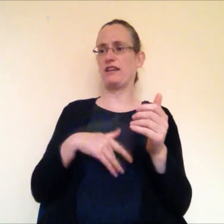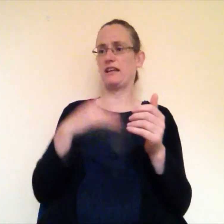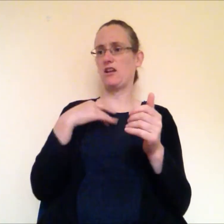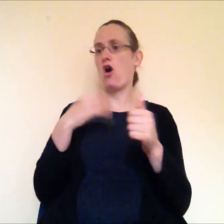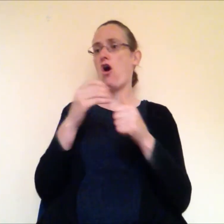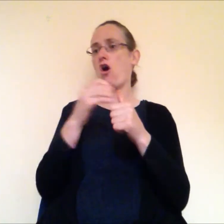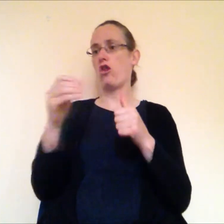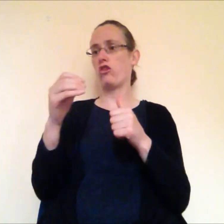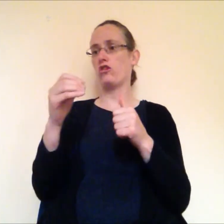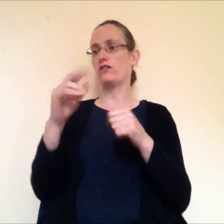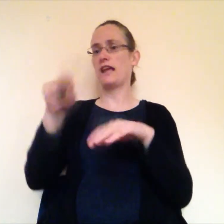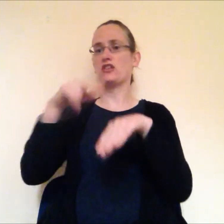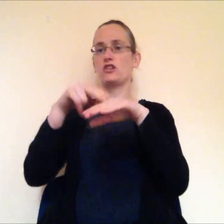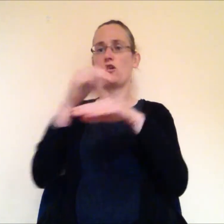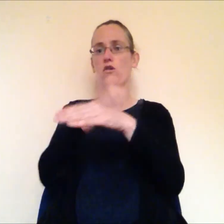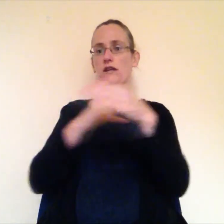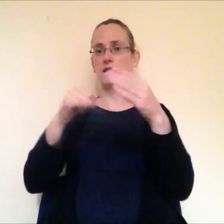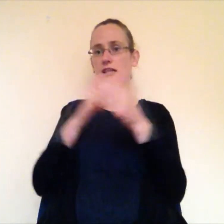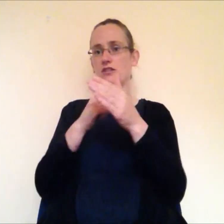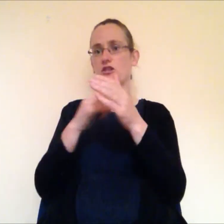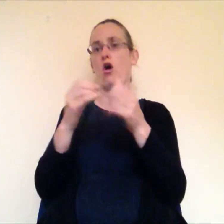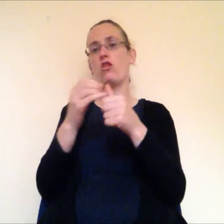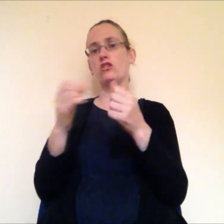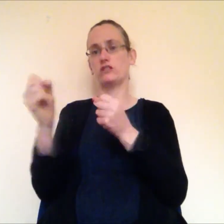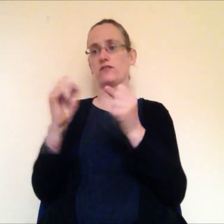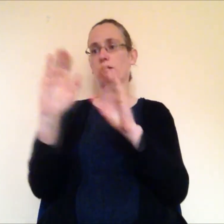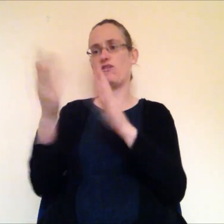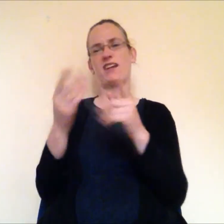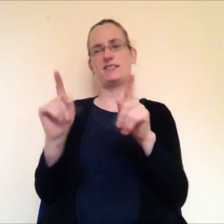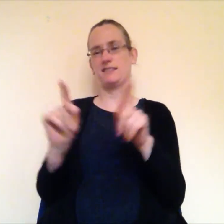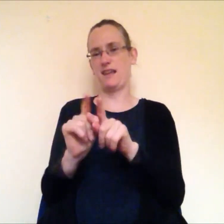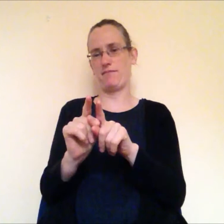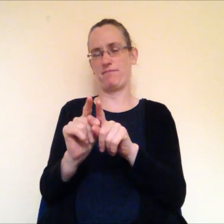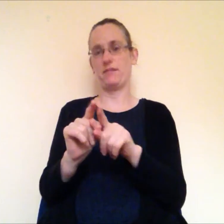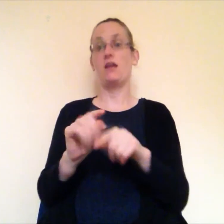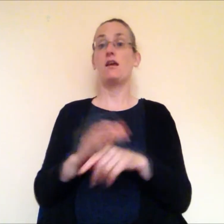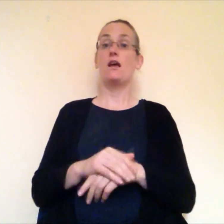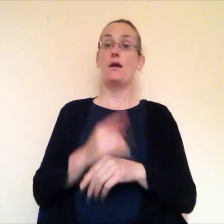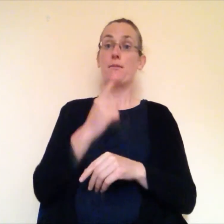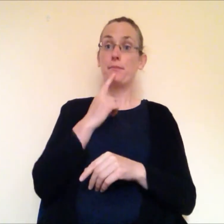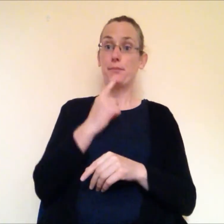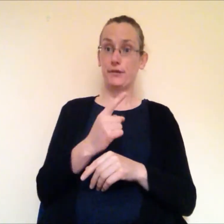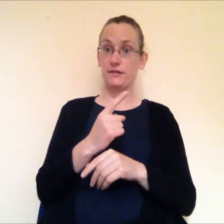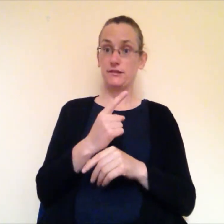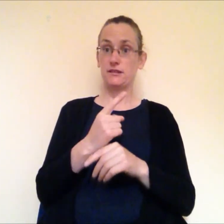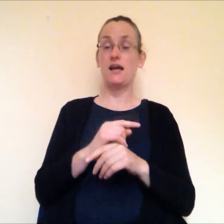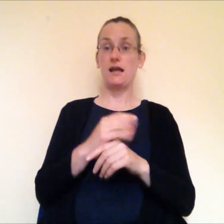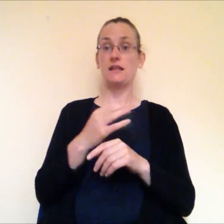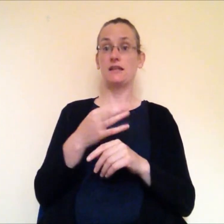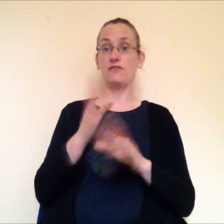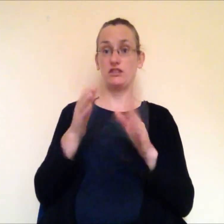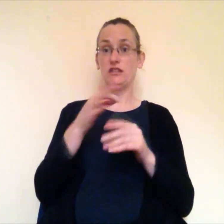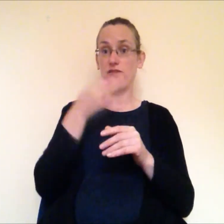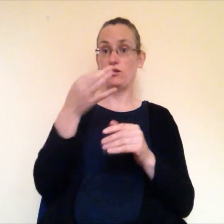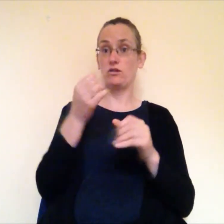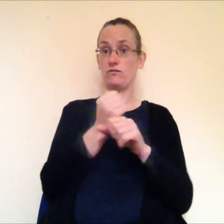by national organisations or other services in existence. But I mean the figures that I gave you at the start of the conversation, about